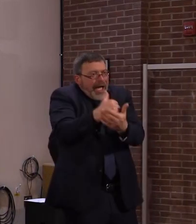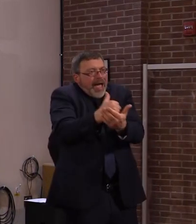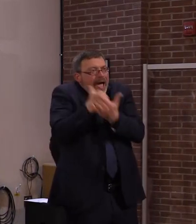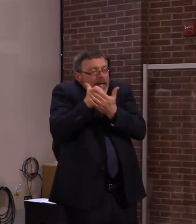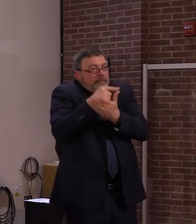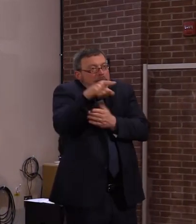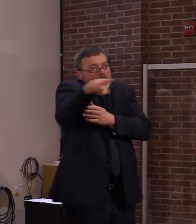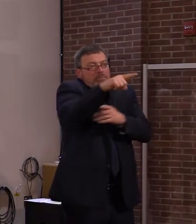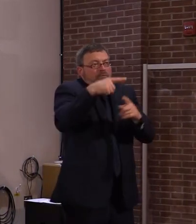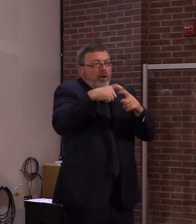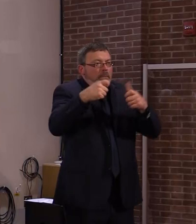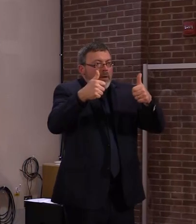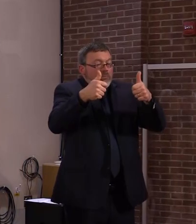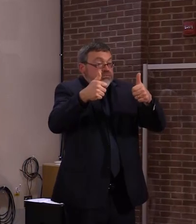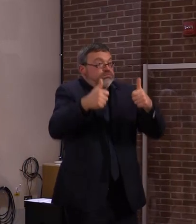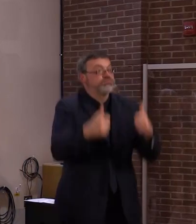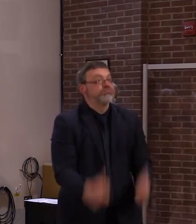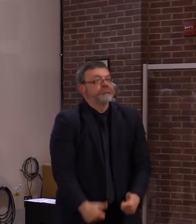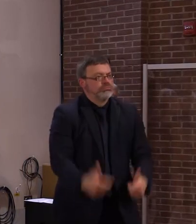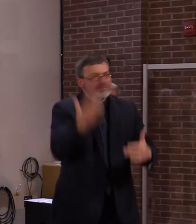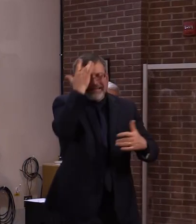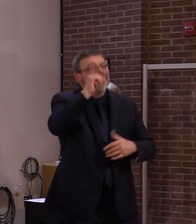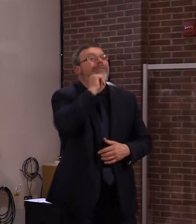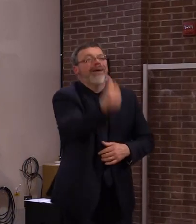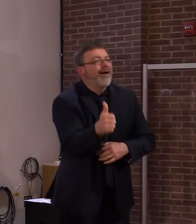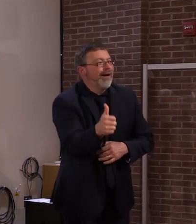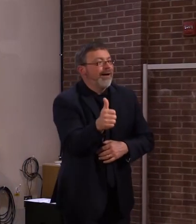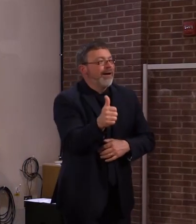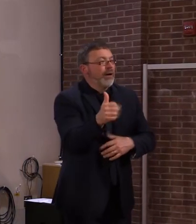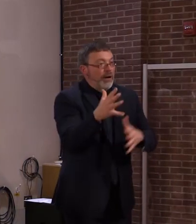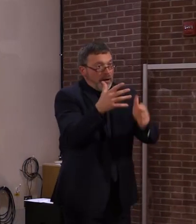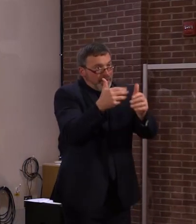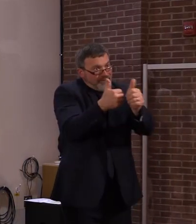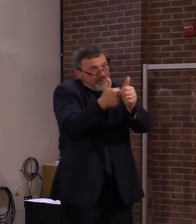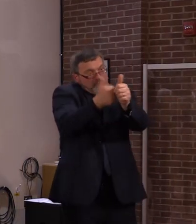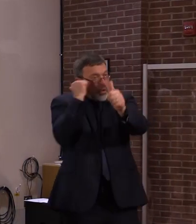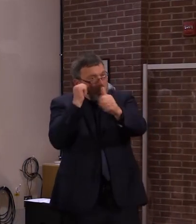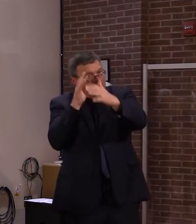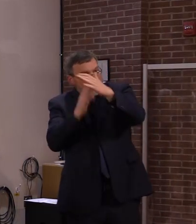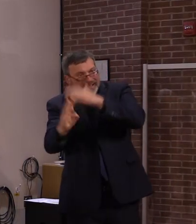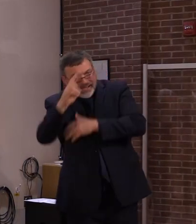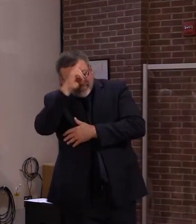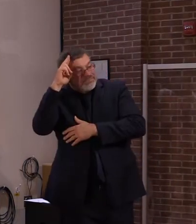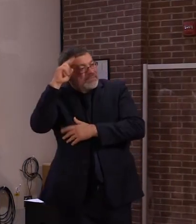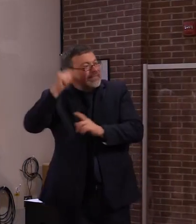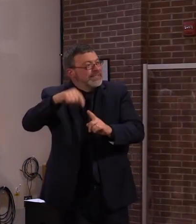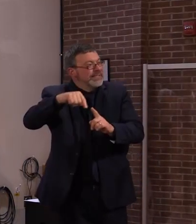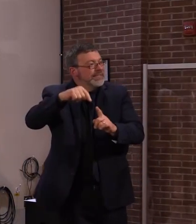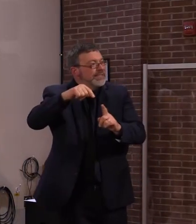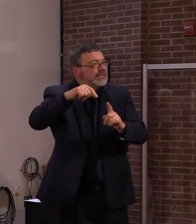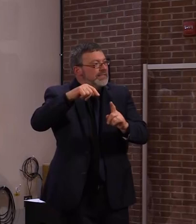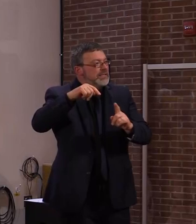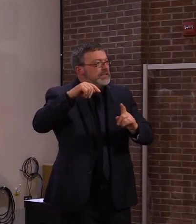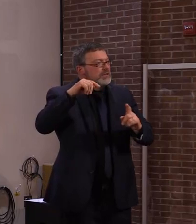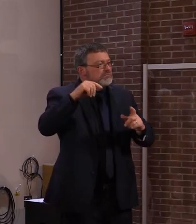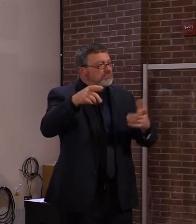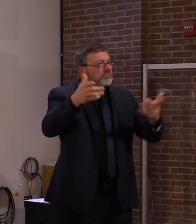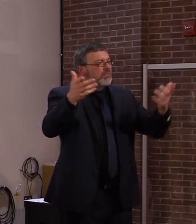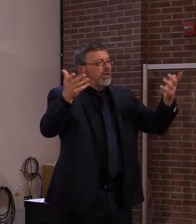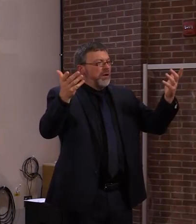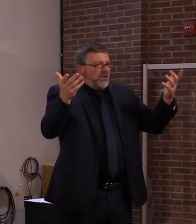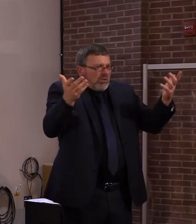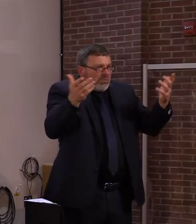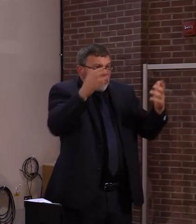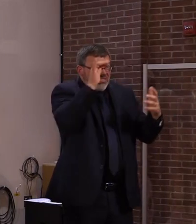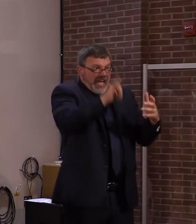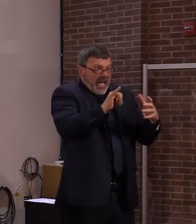ICU, or dying. So yes, you may get COVID. It's now about a 1% chance in the